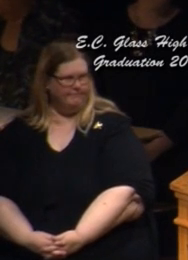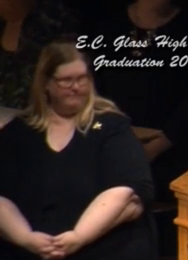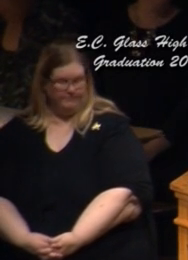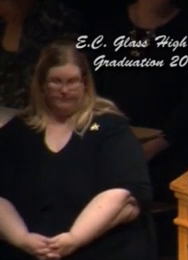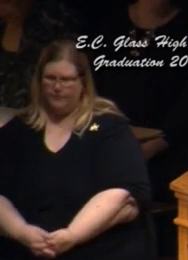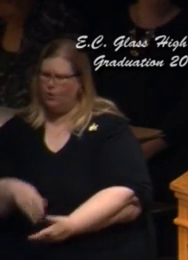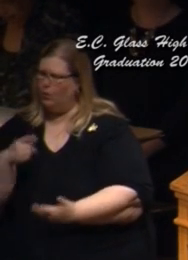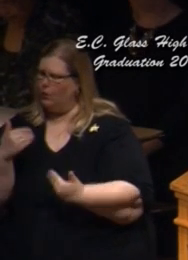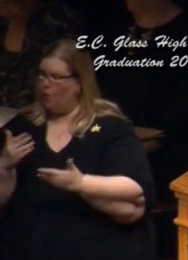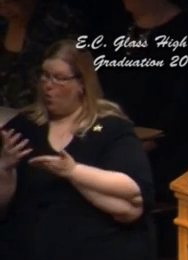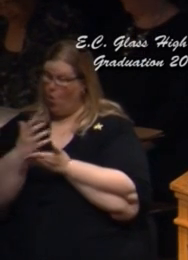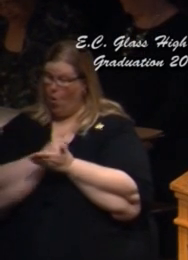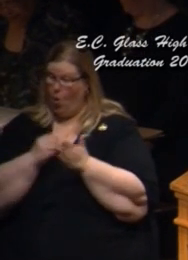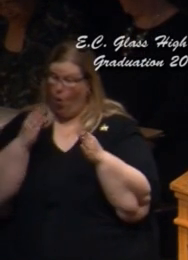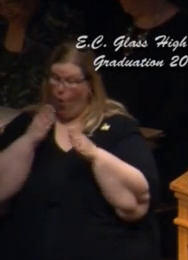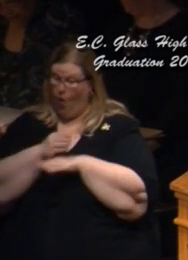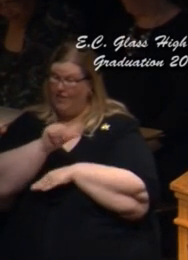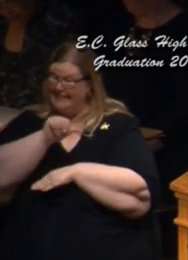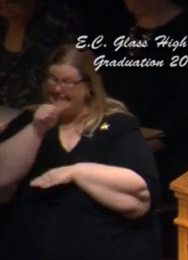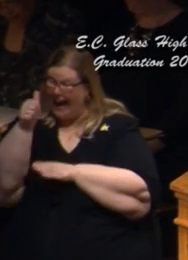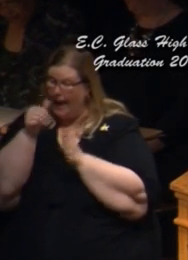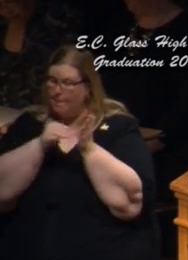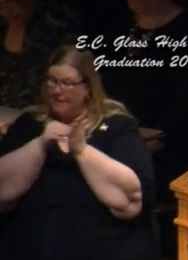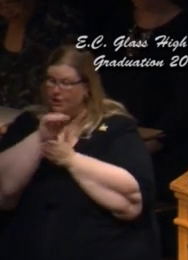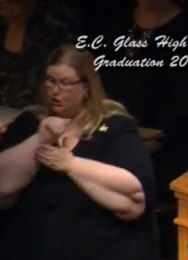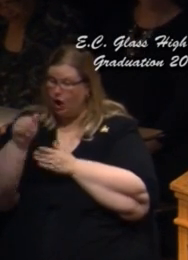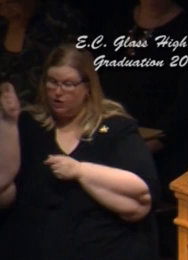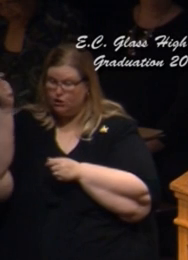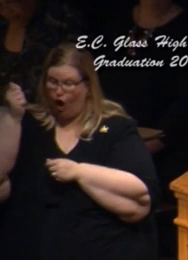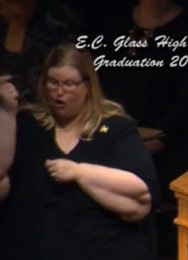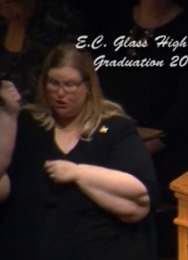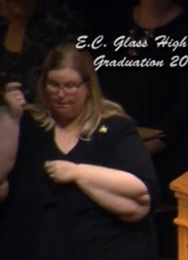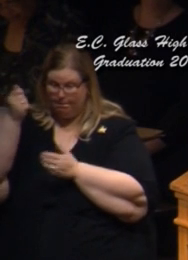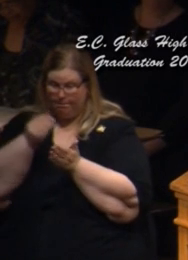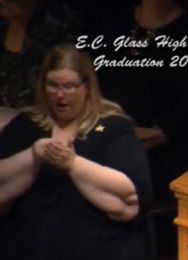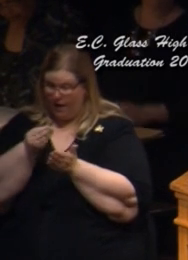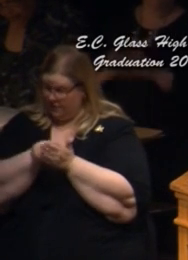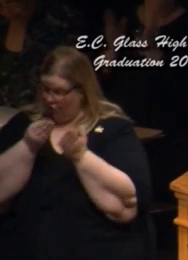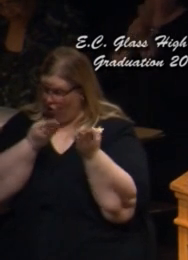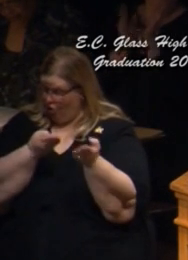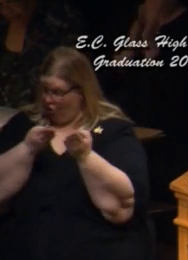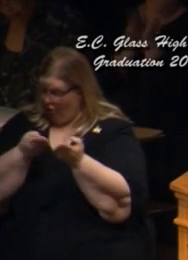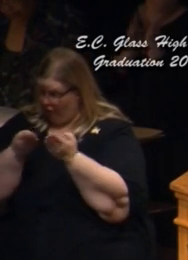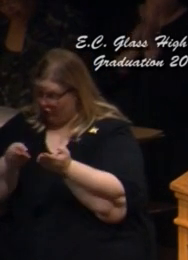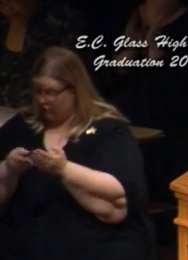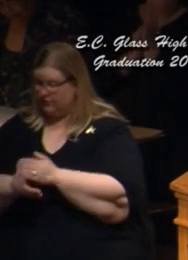You earned over $10 million in scholarship offers.